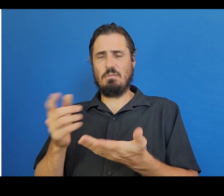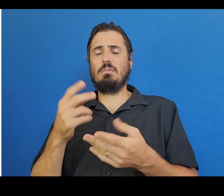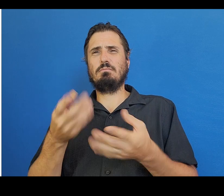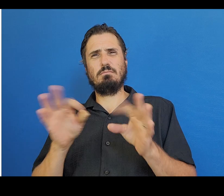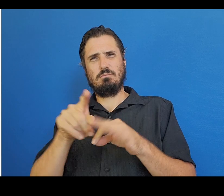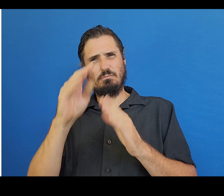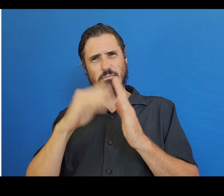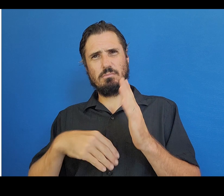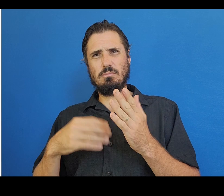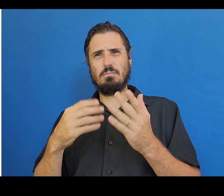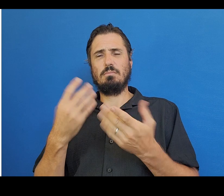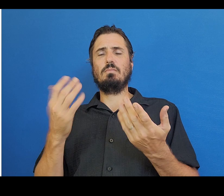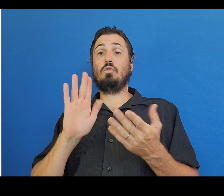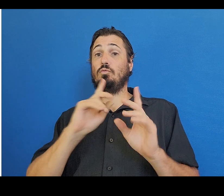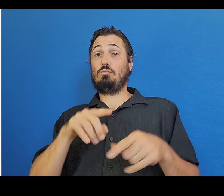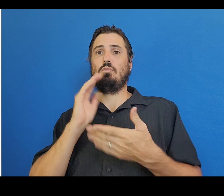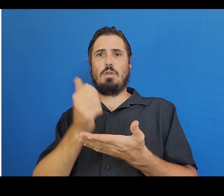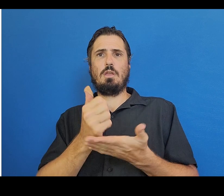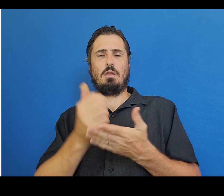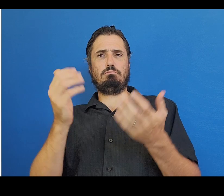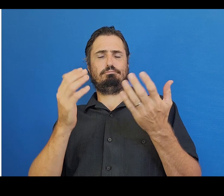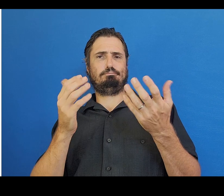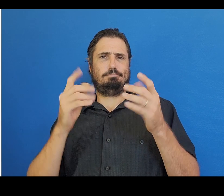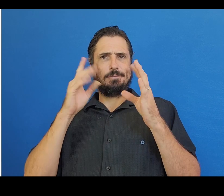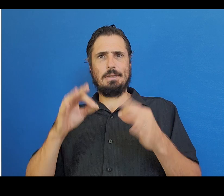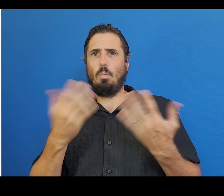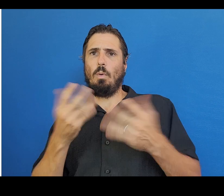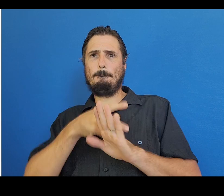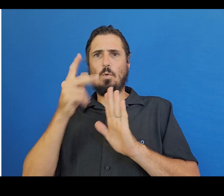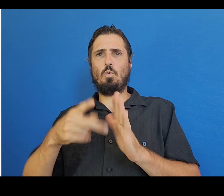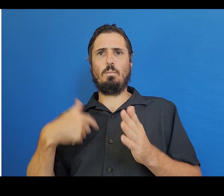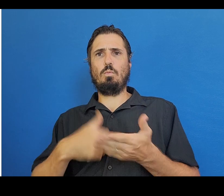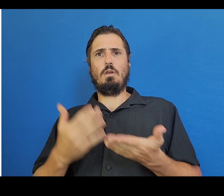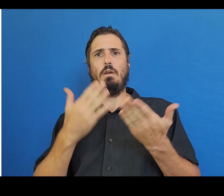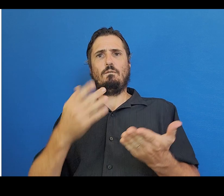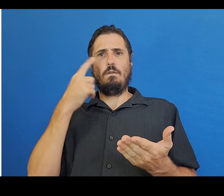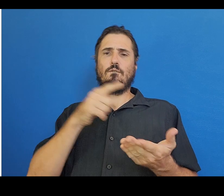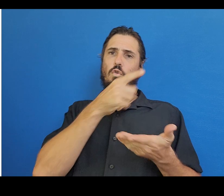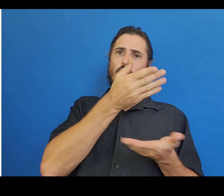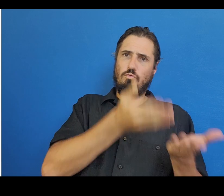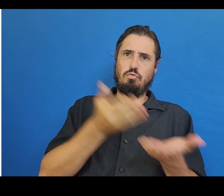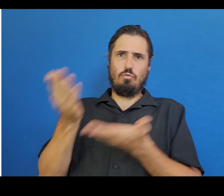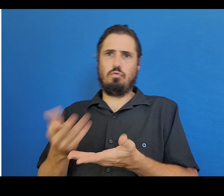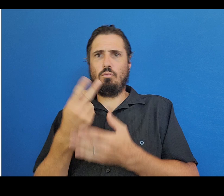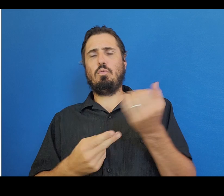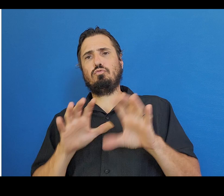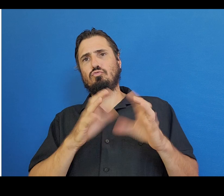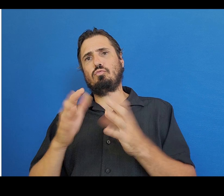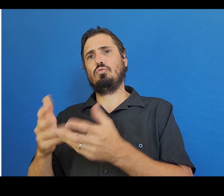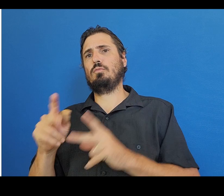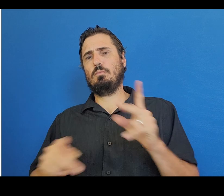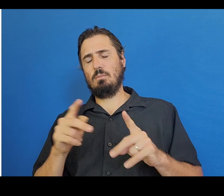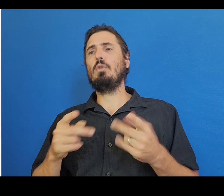officials in shaping the programs and services offered to Hawaii's older adults, persons with disabilities, and their caregivers. To access